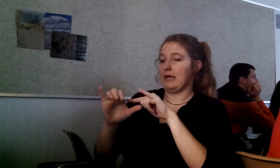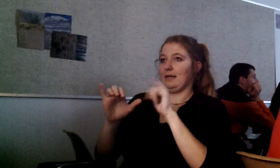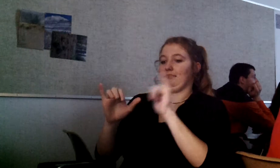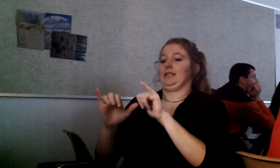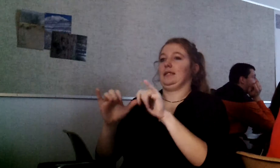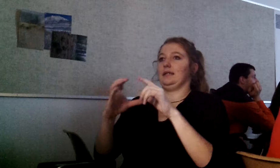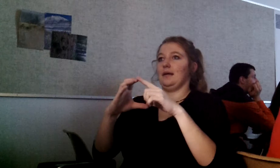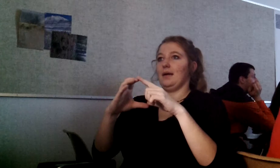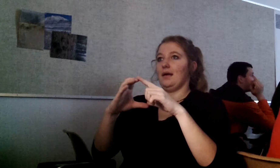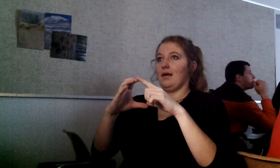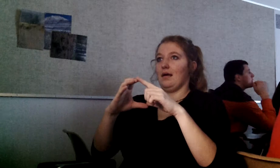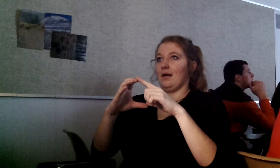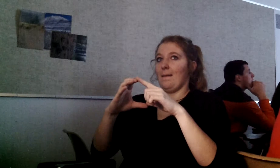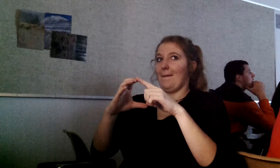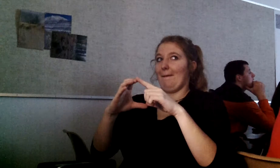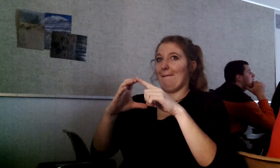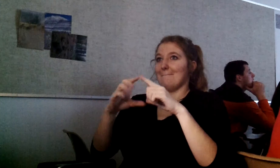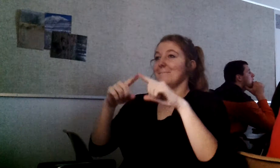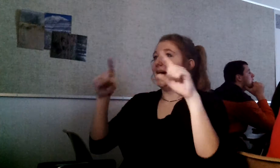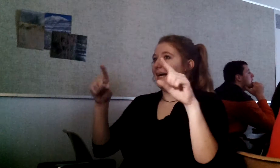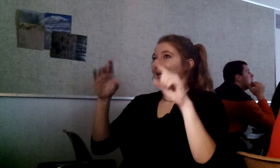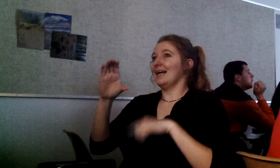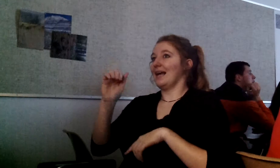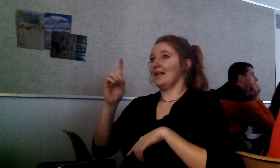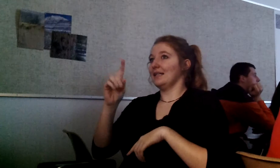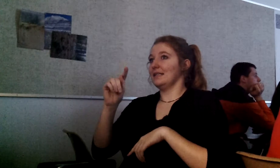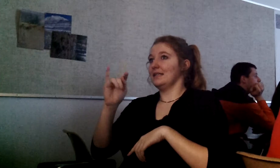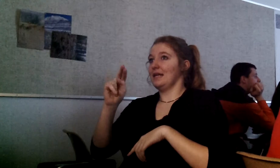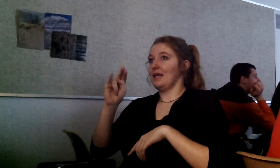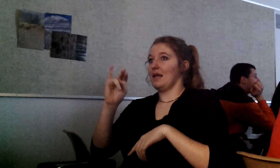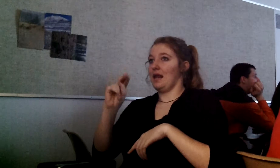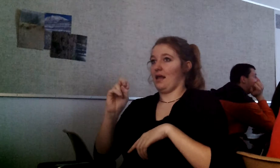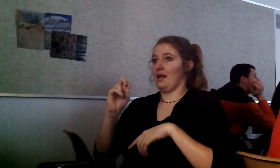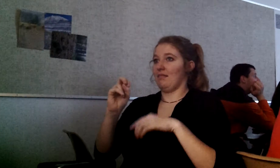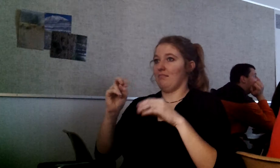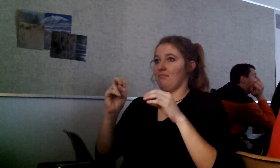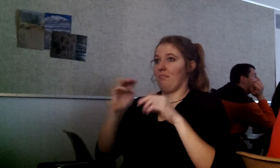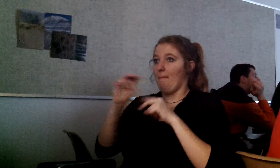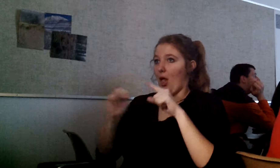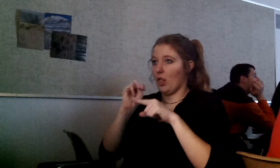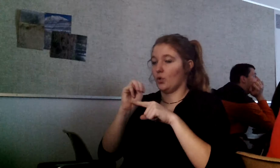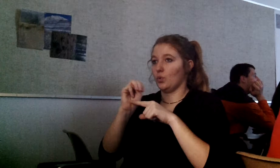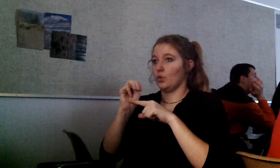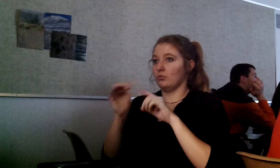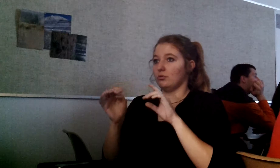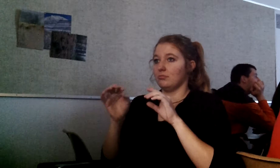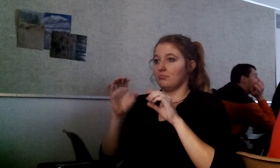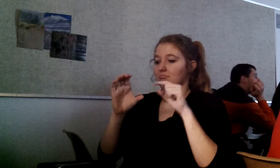E120, alpha, and beta-catenin. This molecular complex links the transmembrane cadherin protein to the